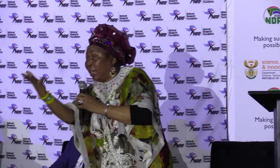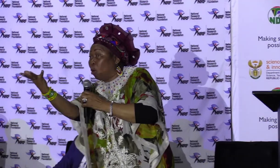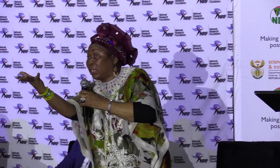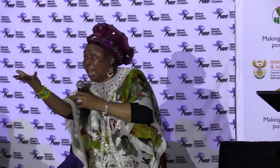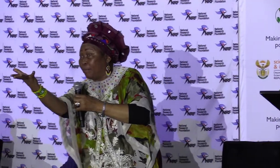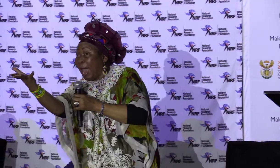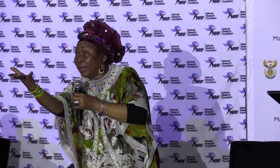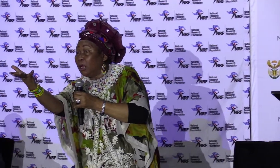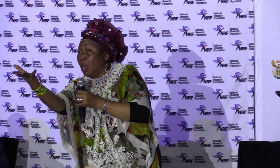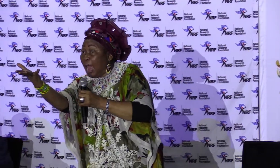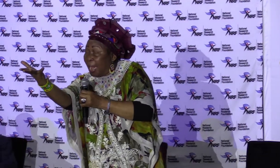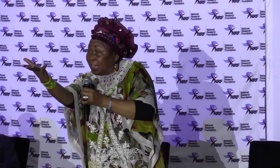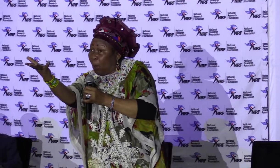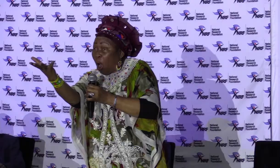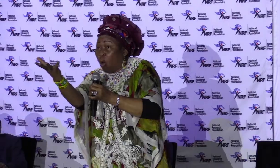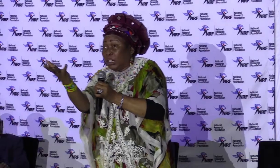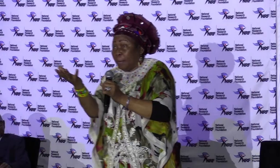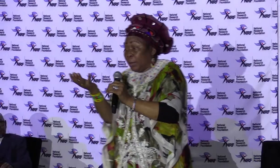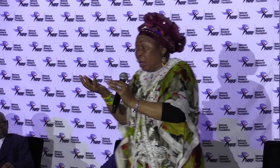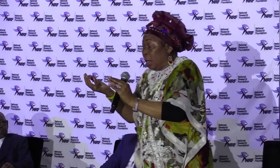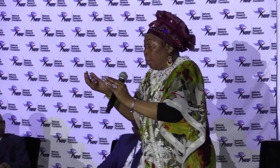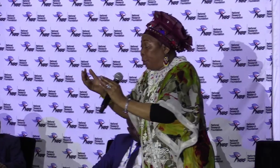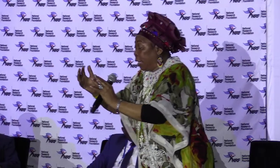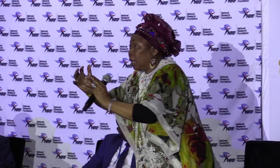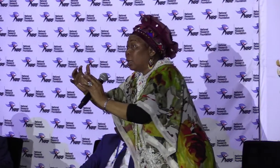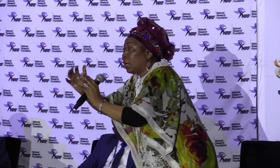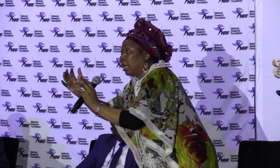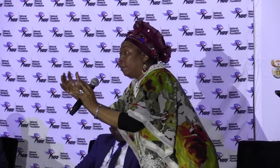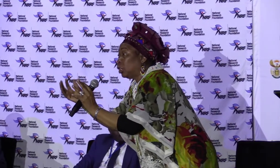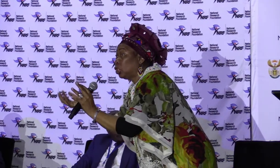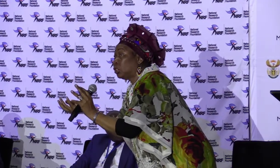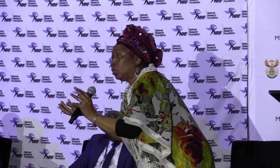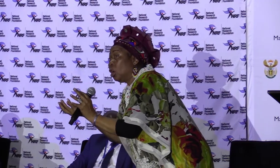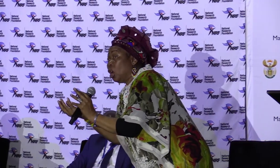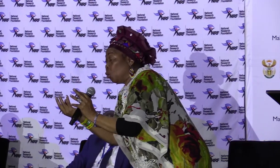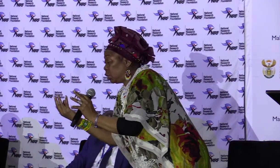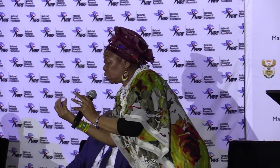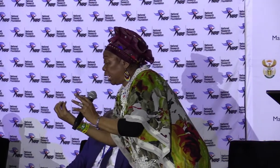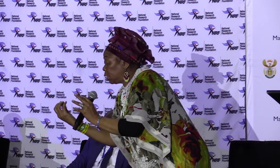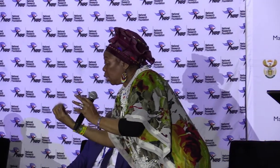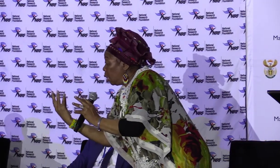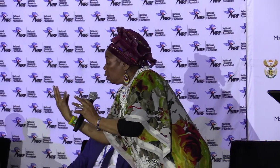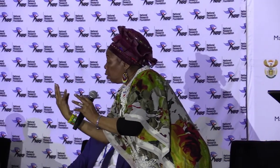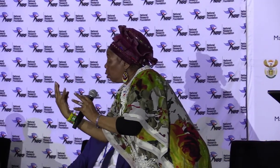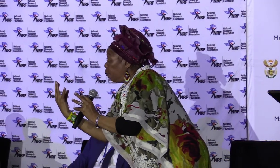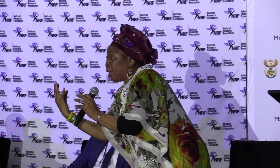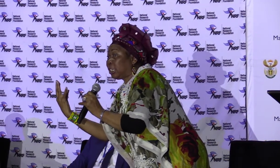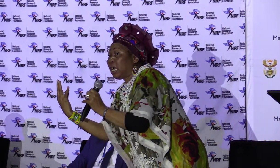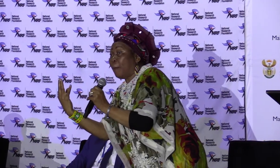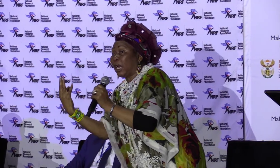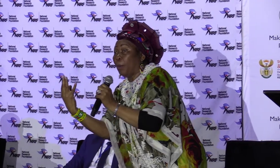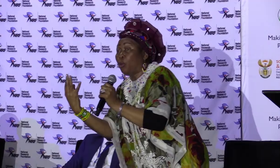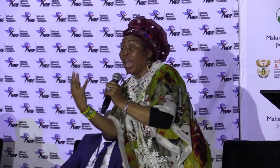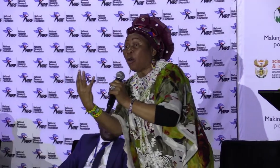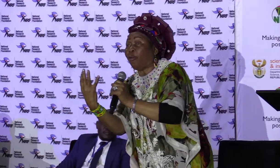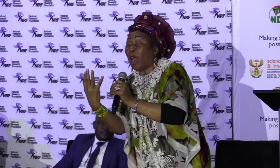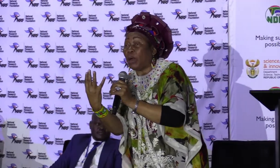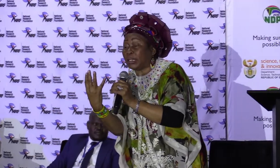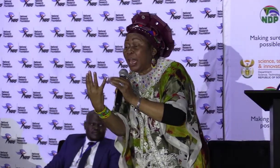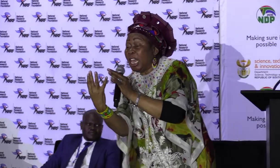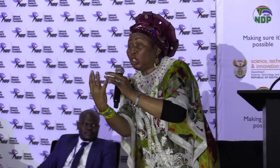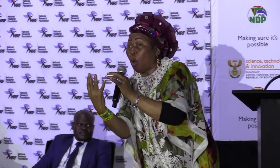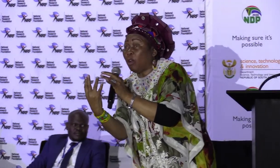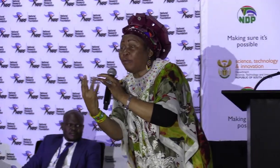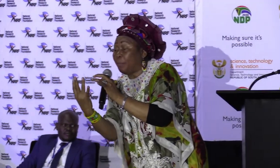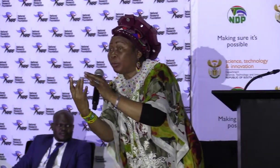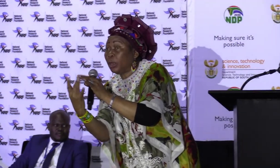there, the cloud came back and they were holding big calabashes with sticks facing up like a bouquet of